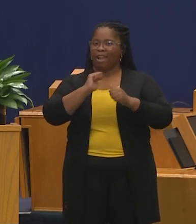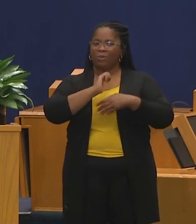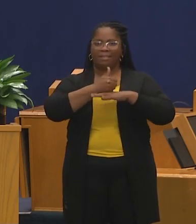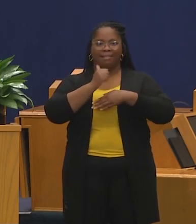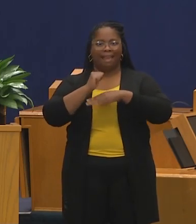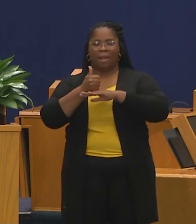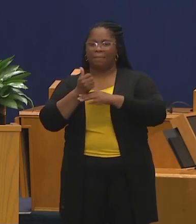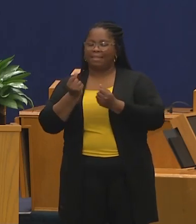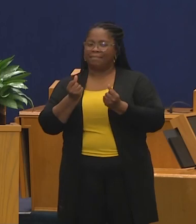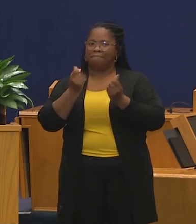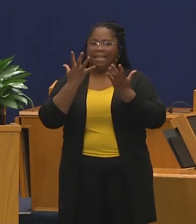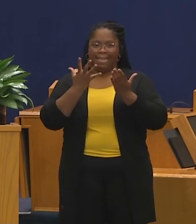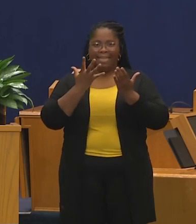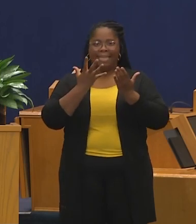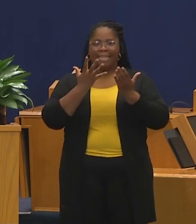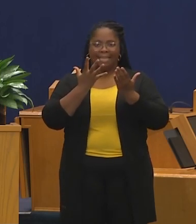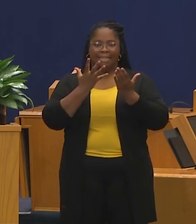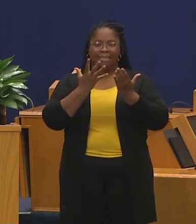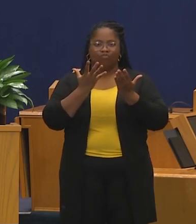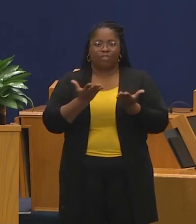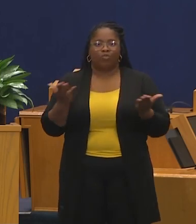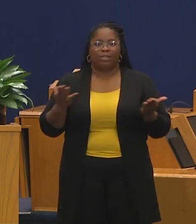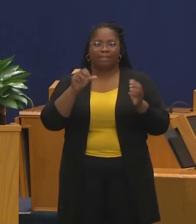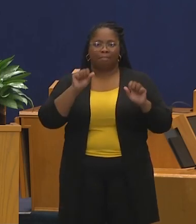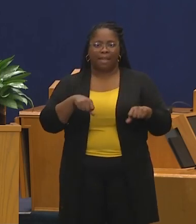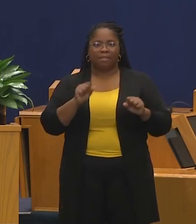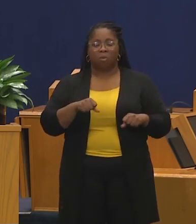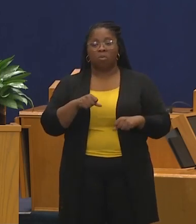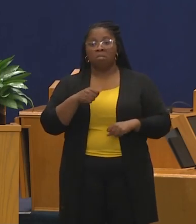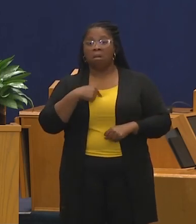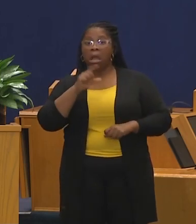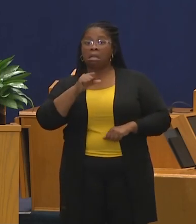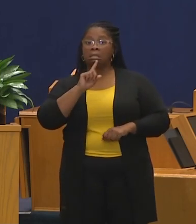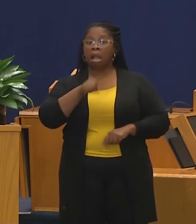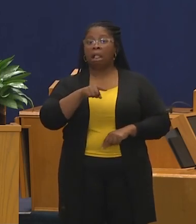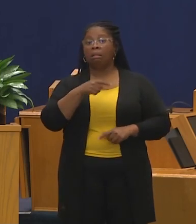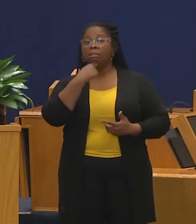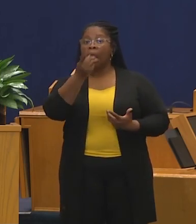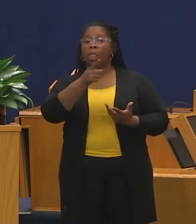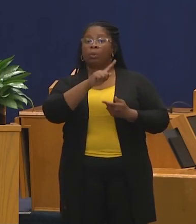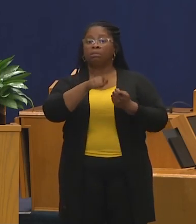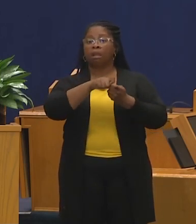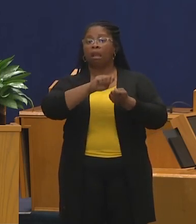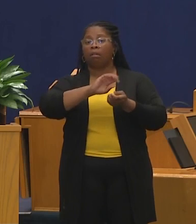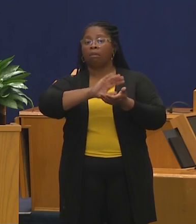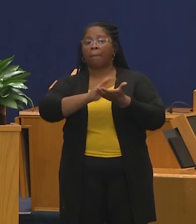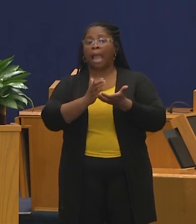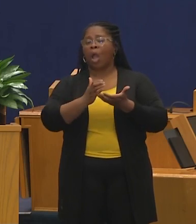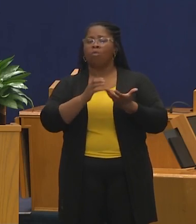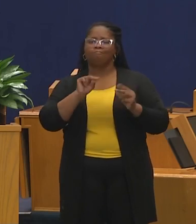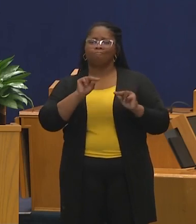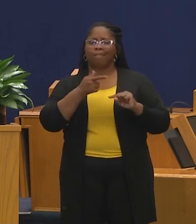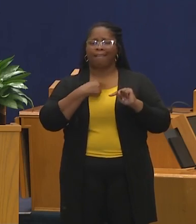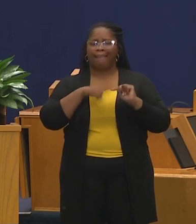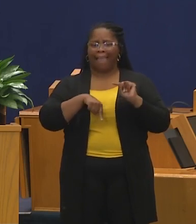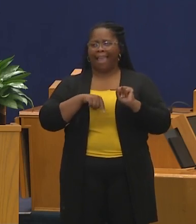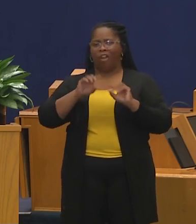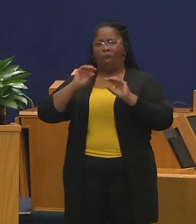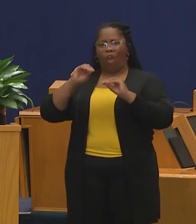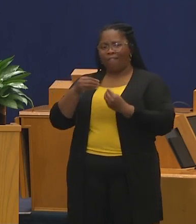in place. It's too soon for me to give you any figures now because our offices, our CEO are going through